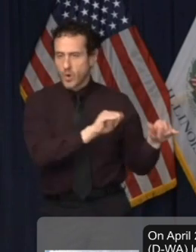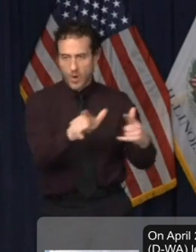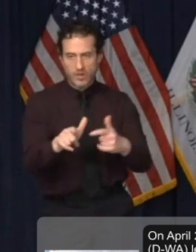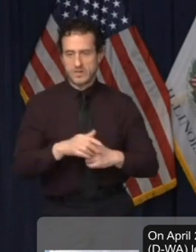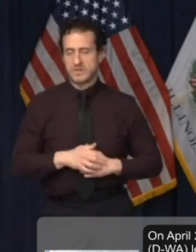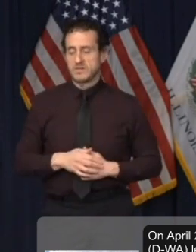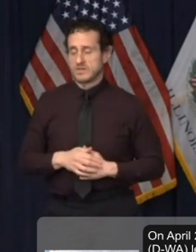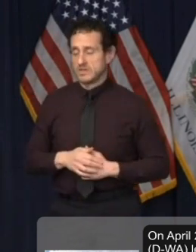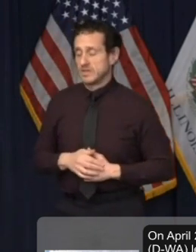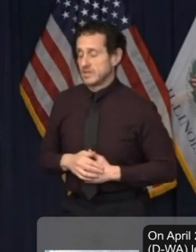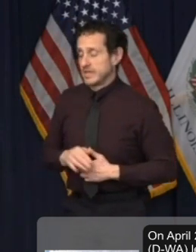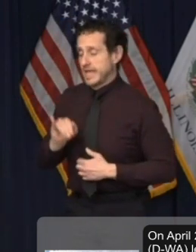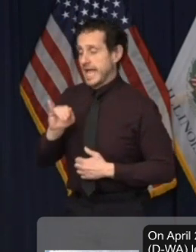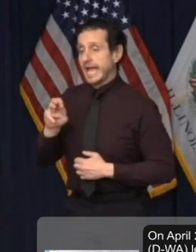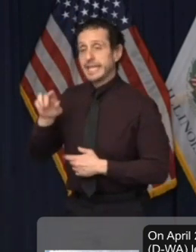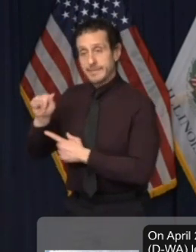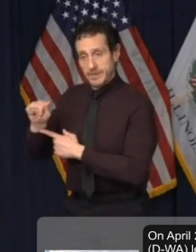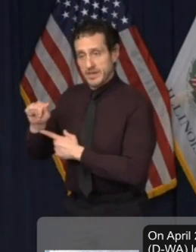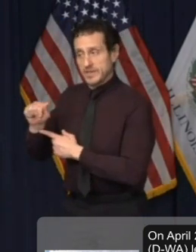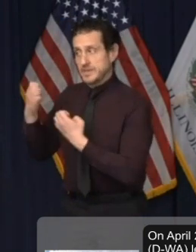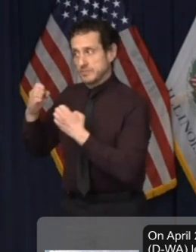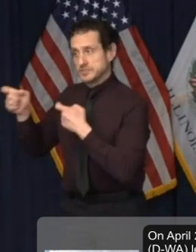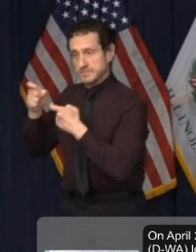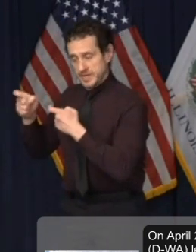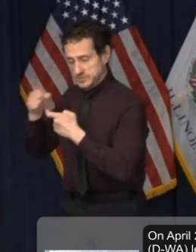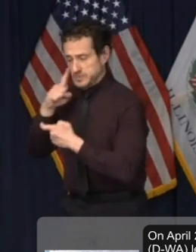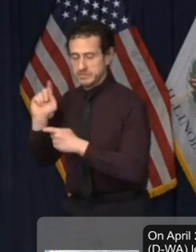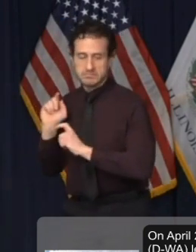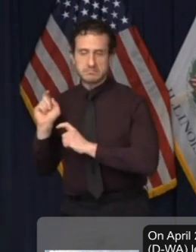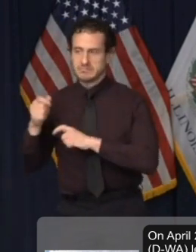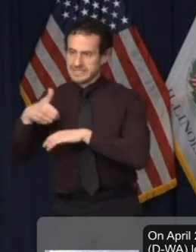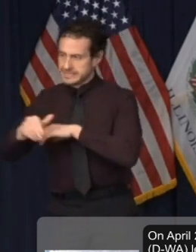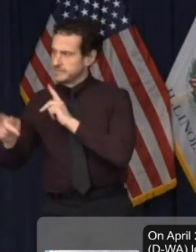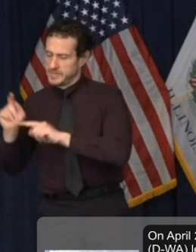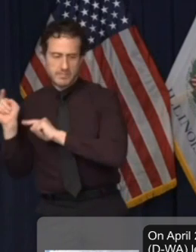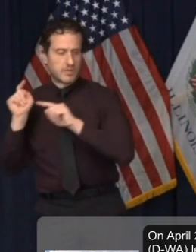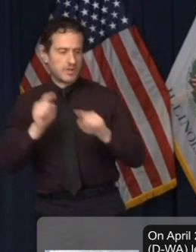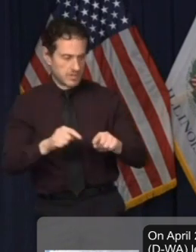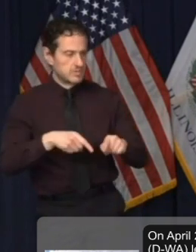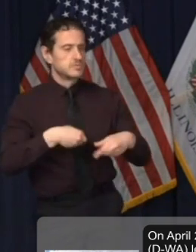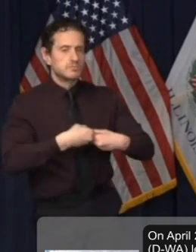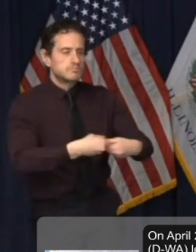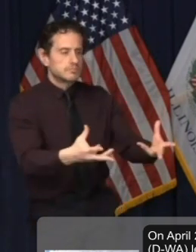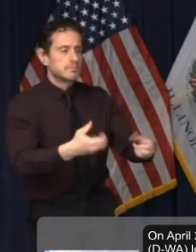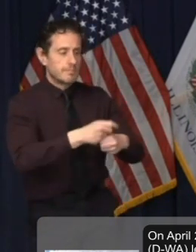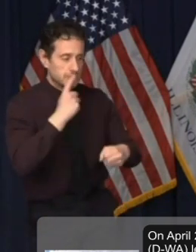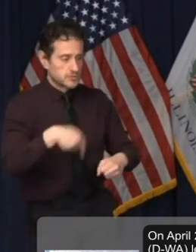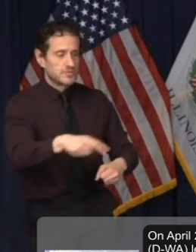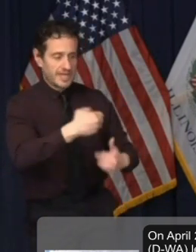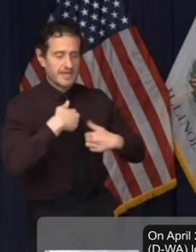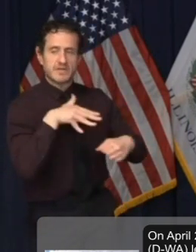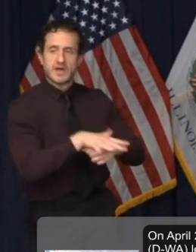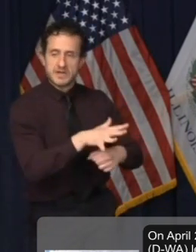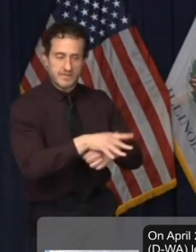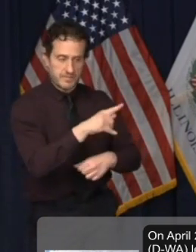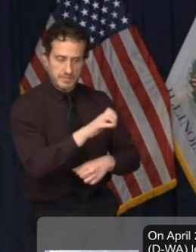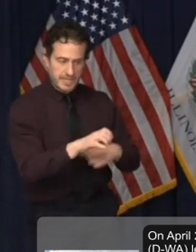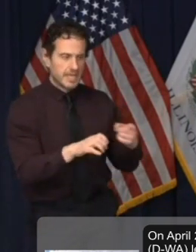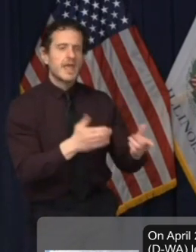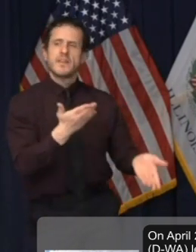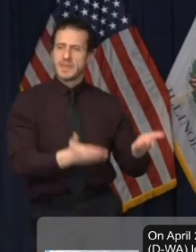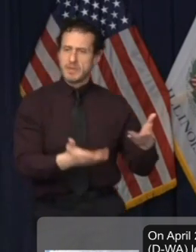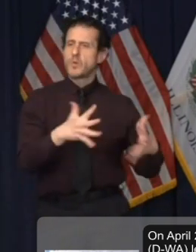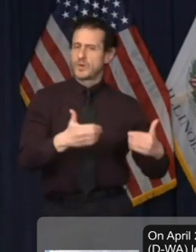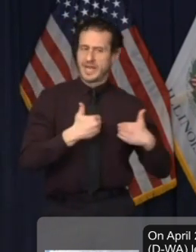health departments to provide long-term care facilities with all necessary PPE beyond what they may stock and